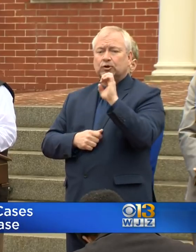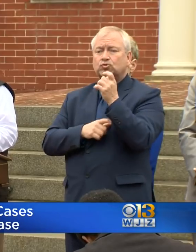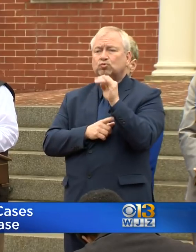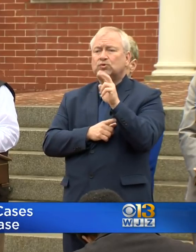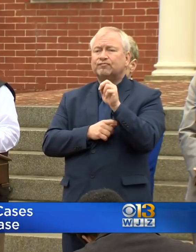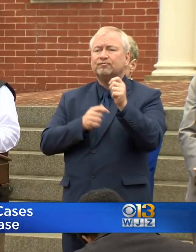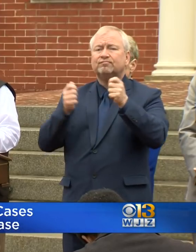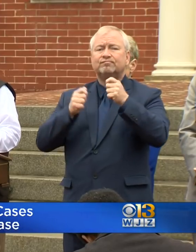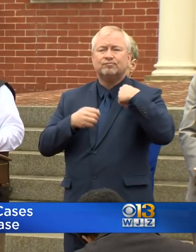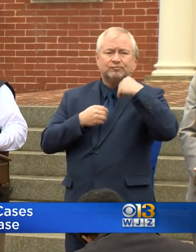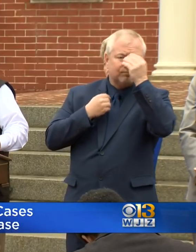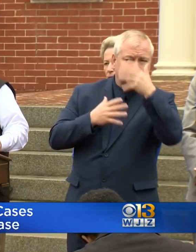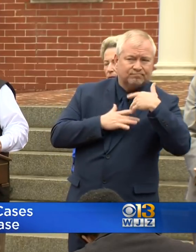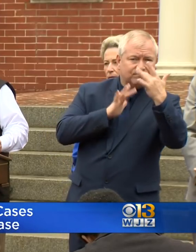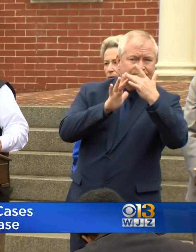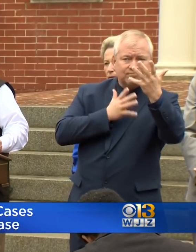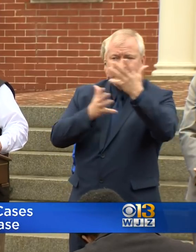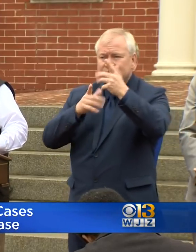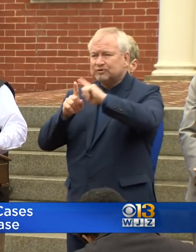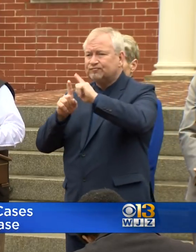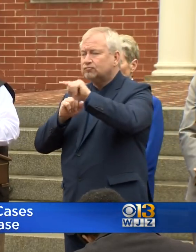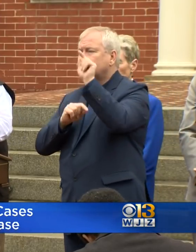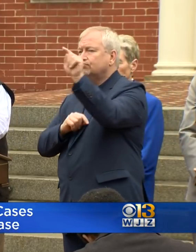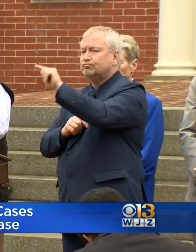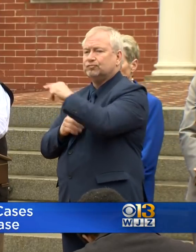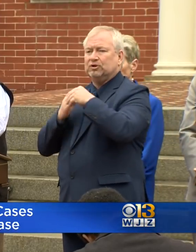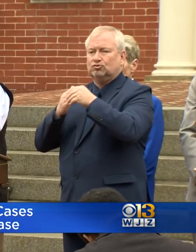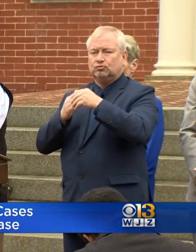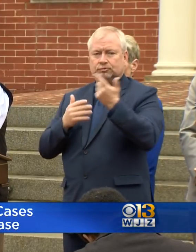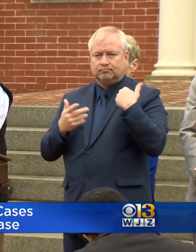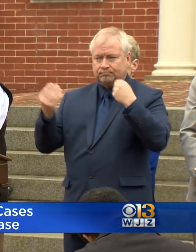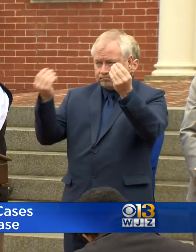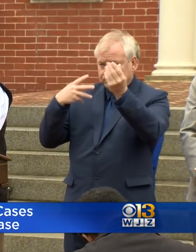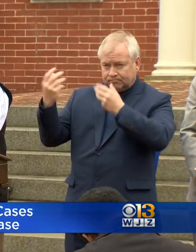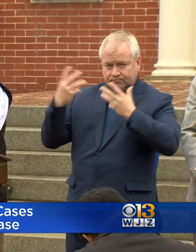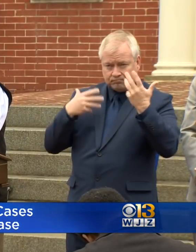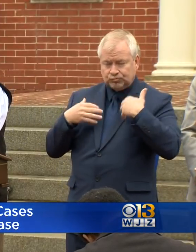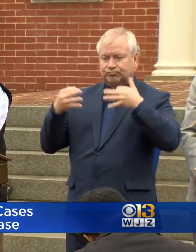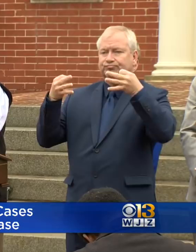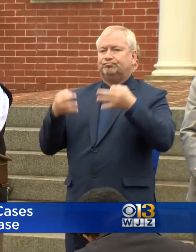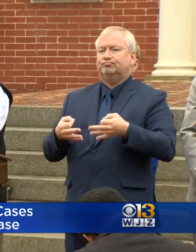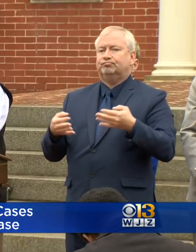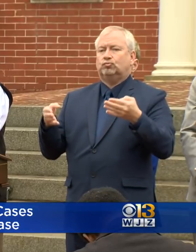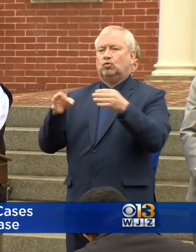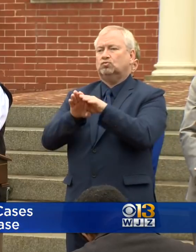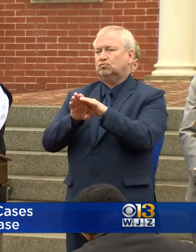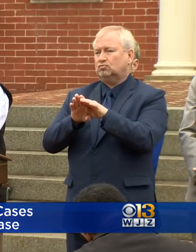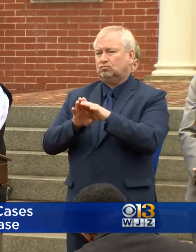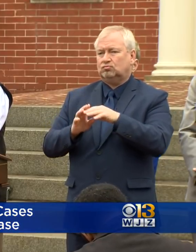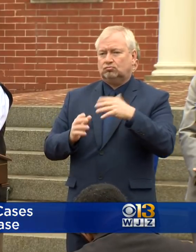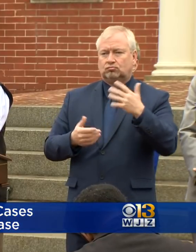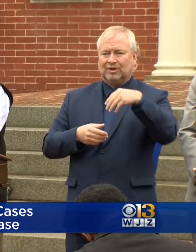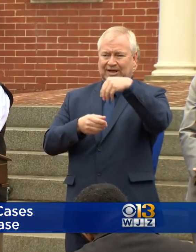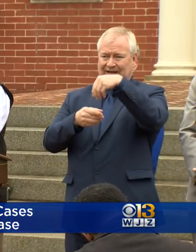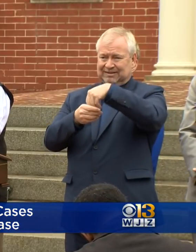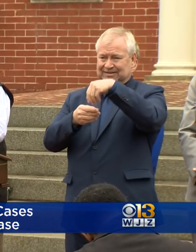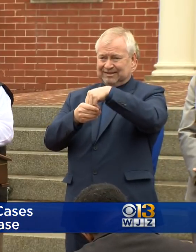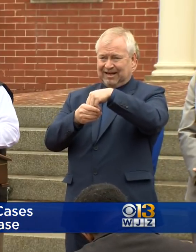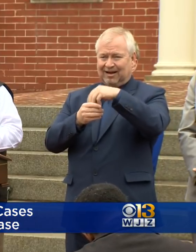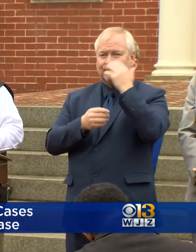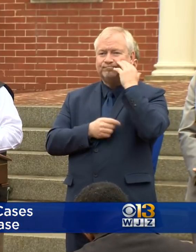guidance, we have jointly made the decision to close all enclosed shopping malls and